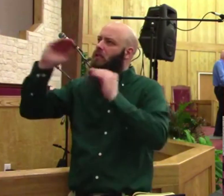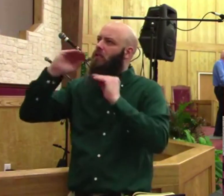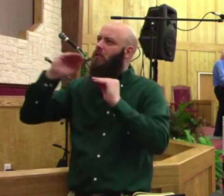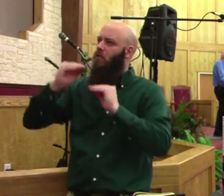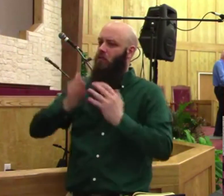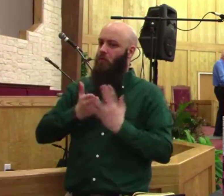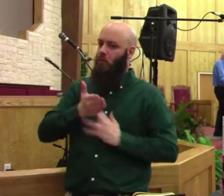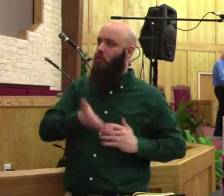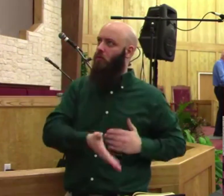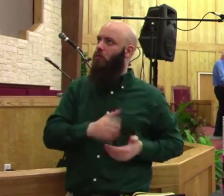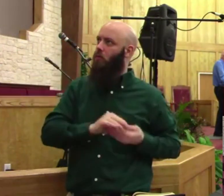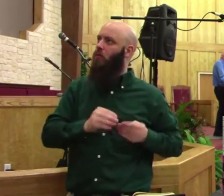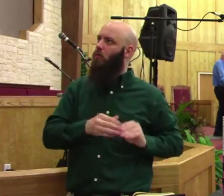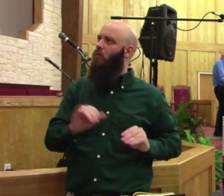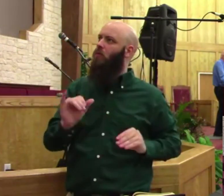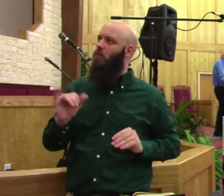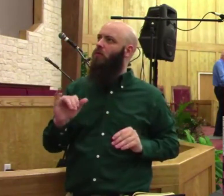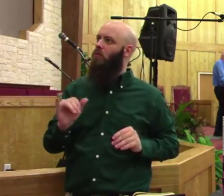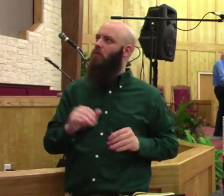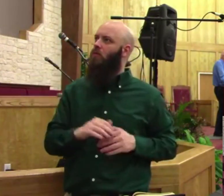this story,